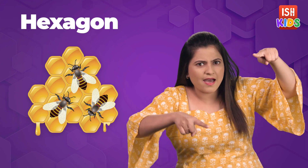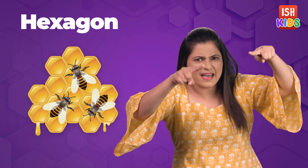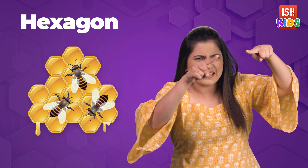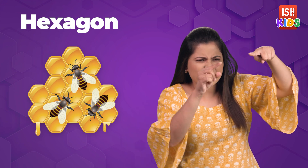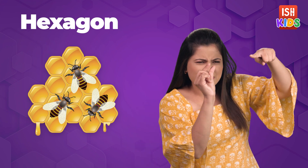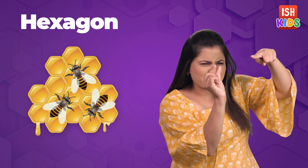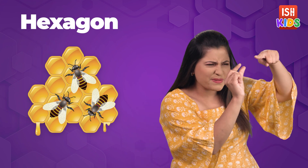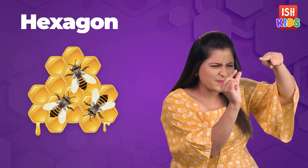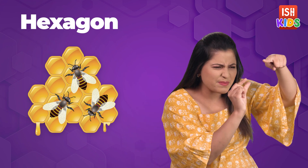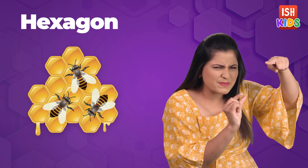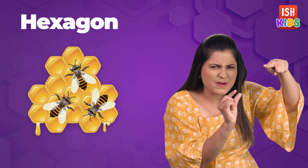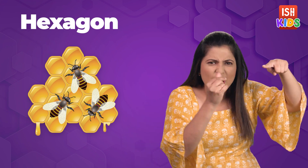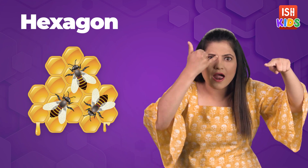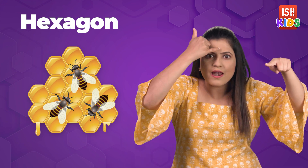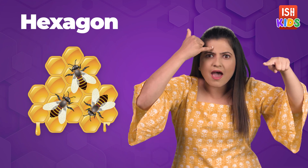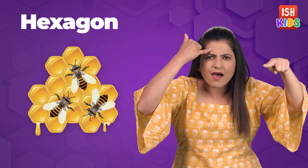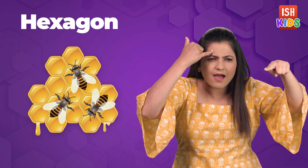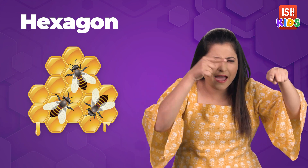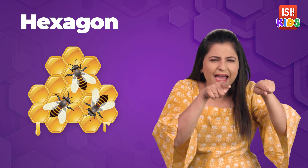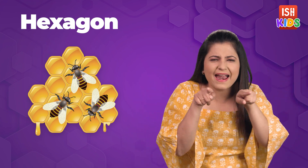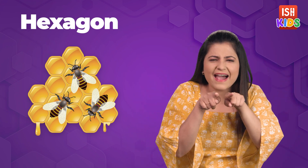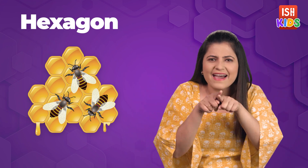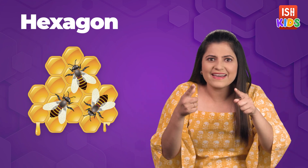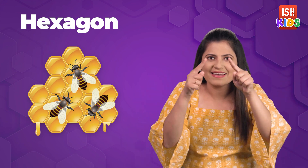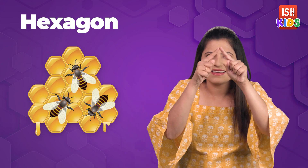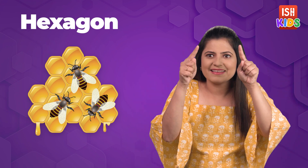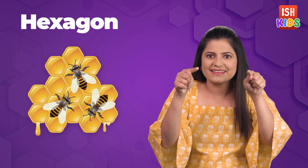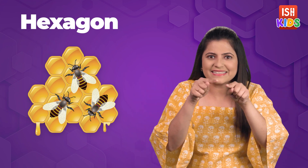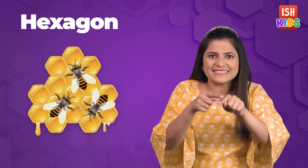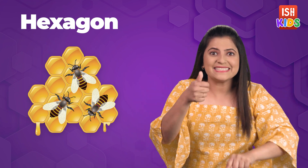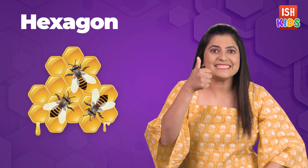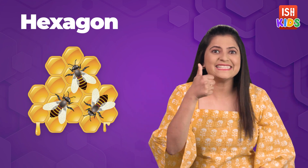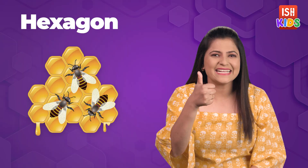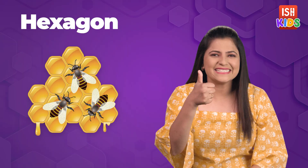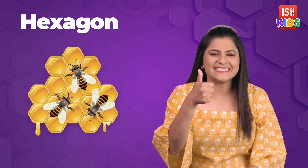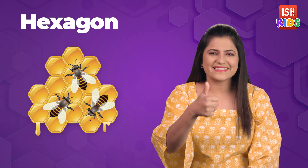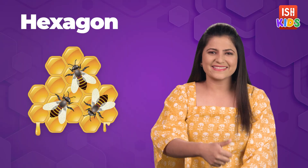The beehive is made of small hexagon-shaped cells.